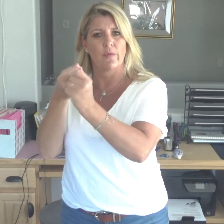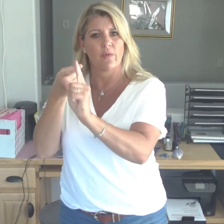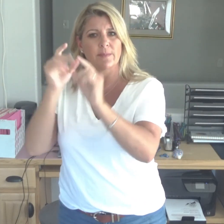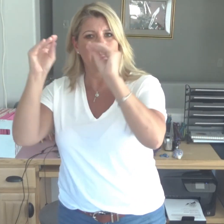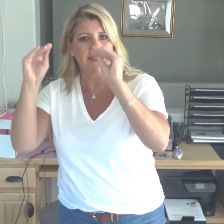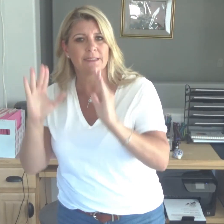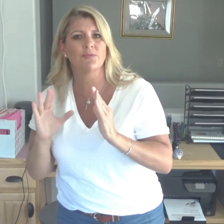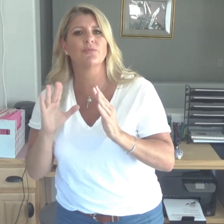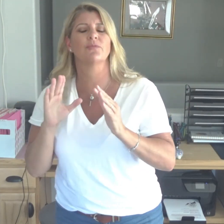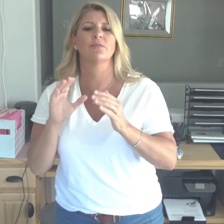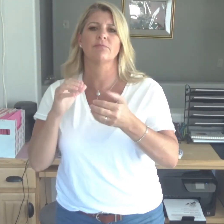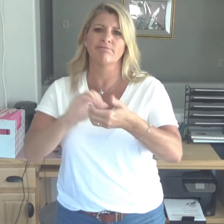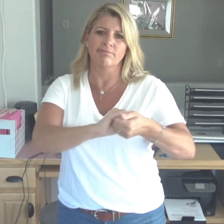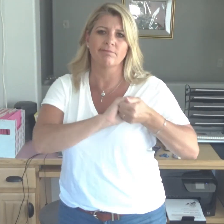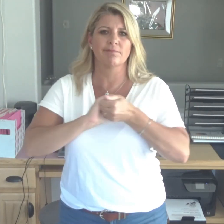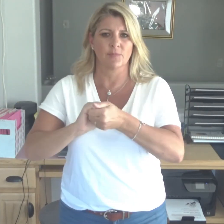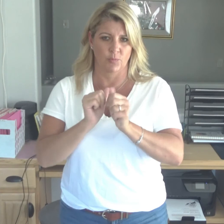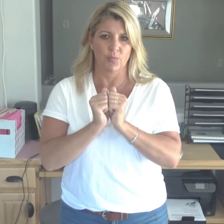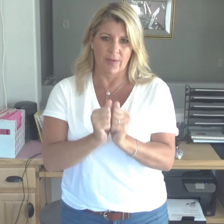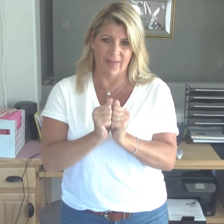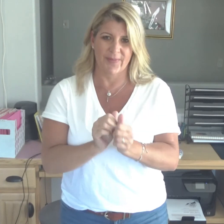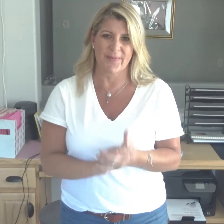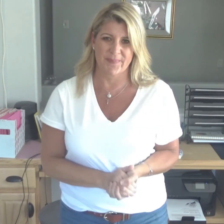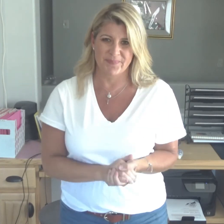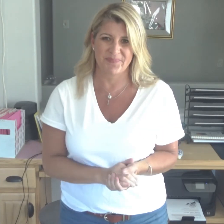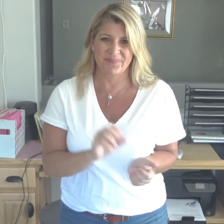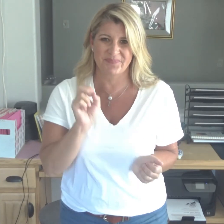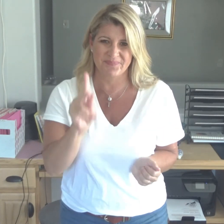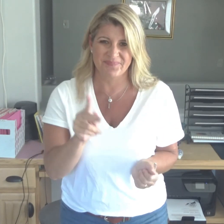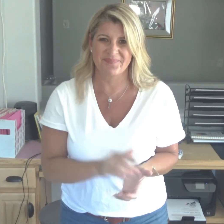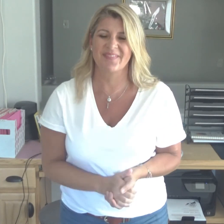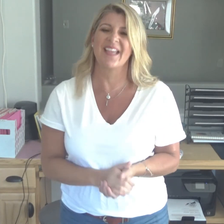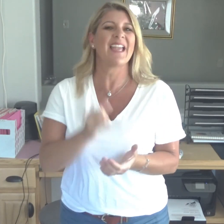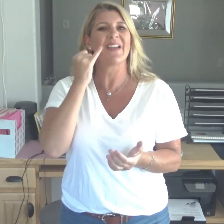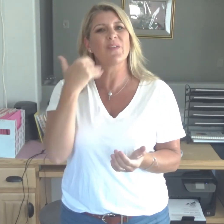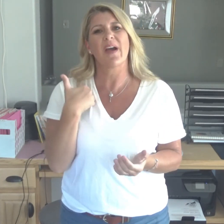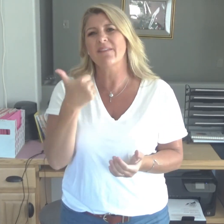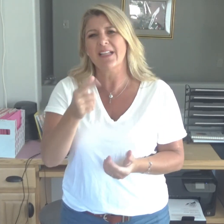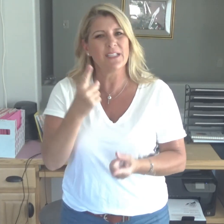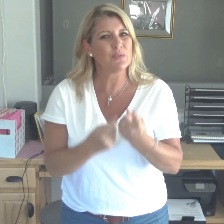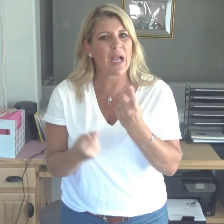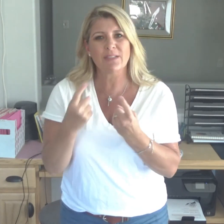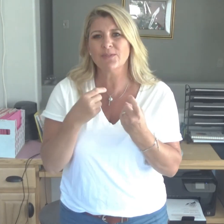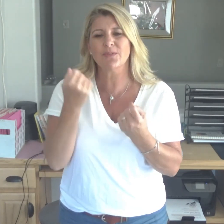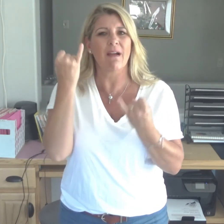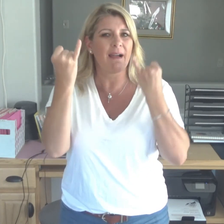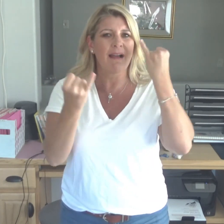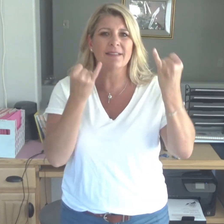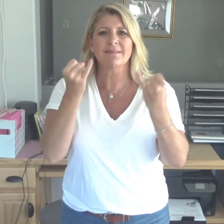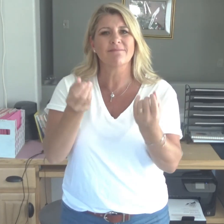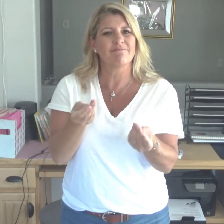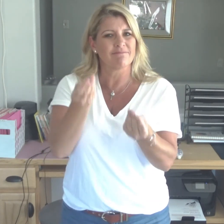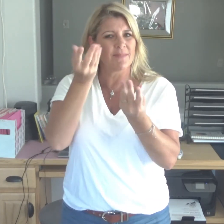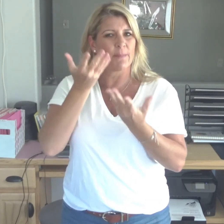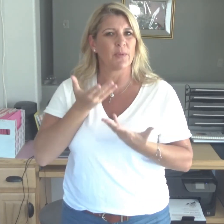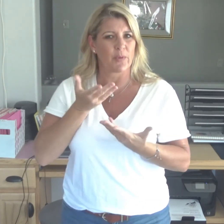successful because they have the support of you, of their teachers, and we're working together as a team. Again, if you have any questions, if you